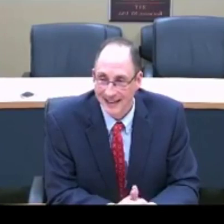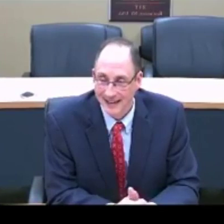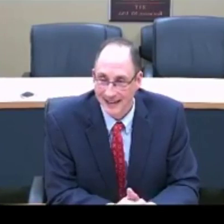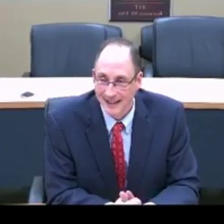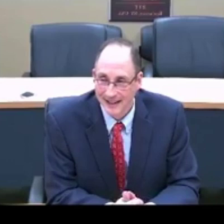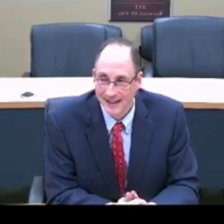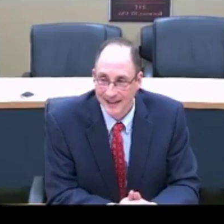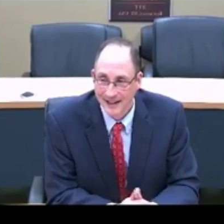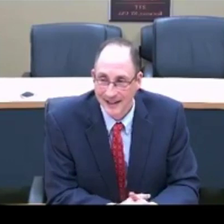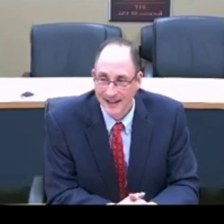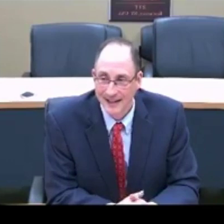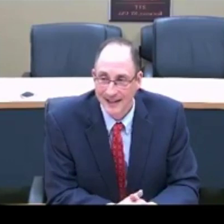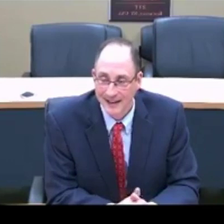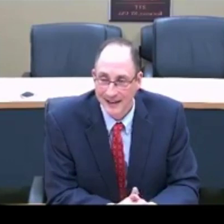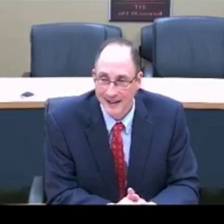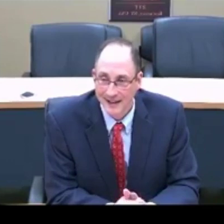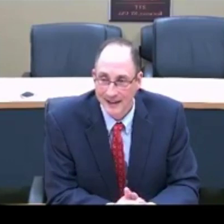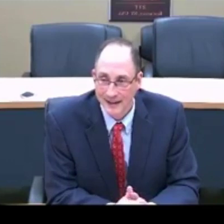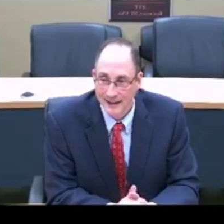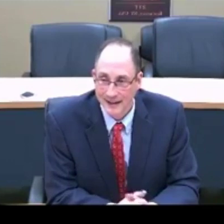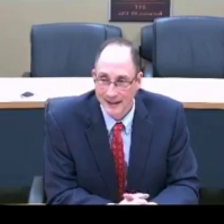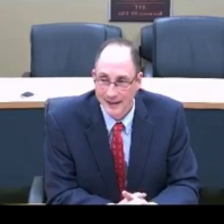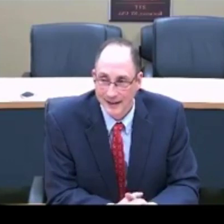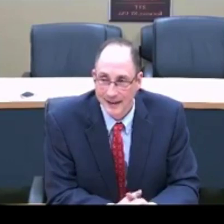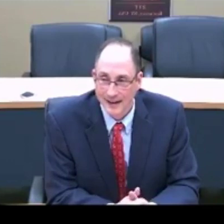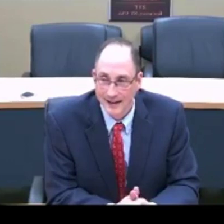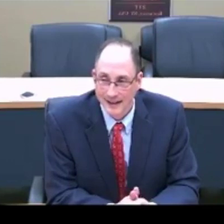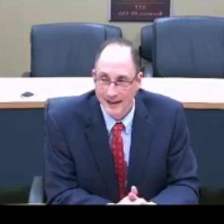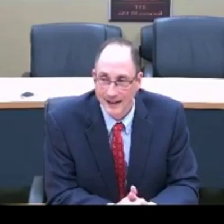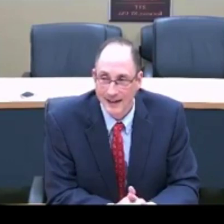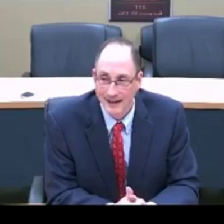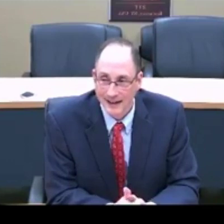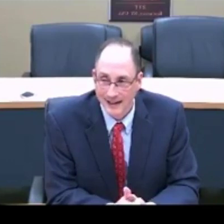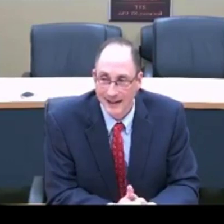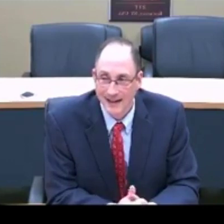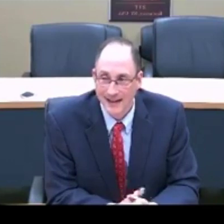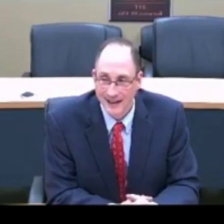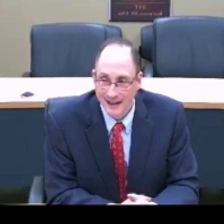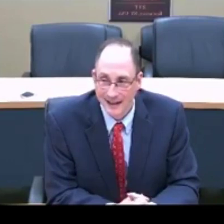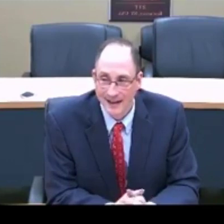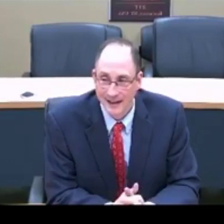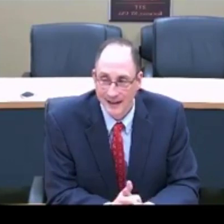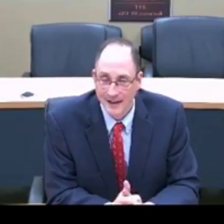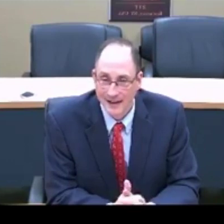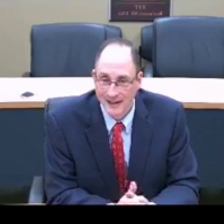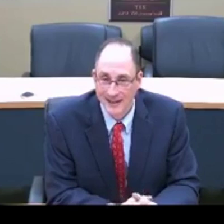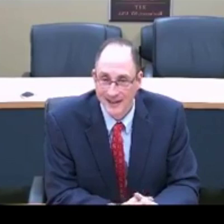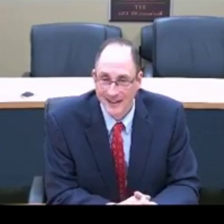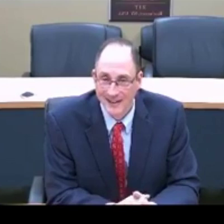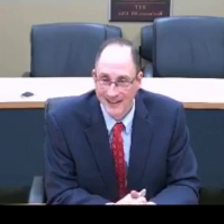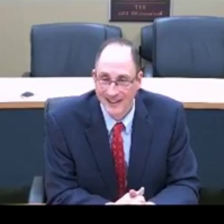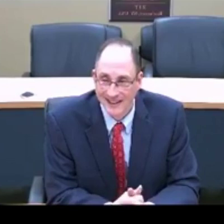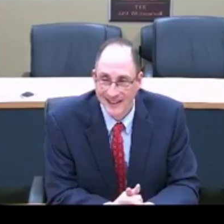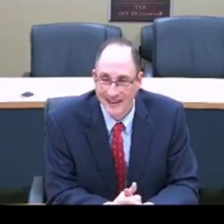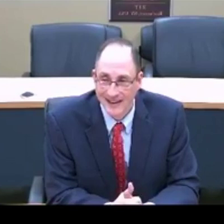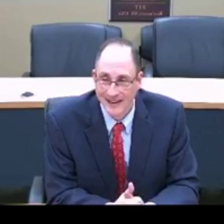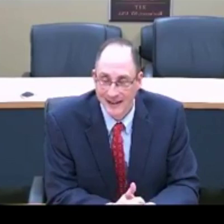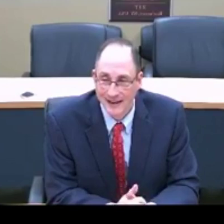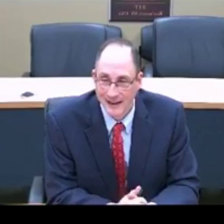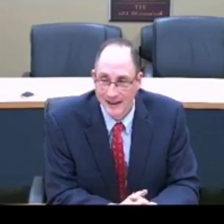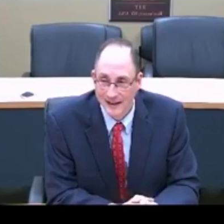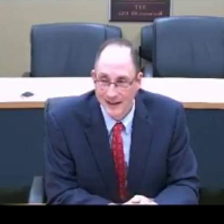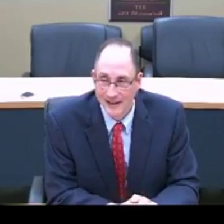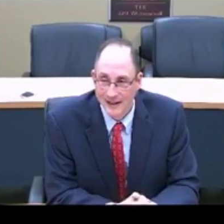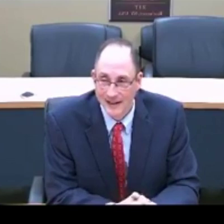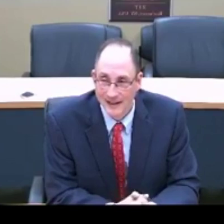impressed with the quality of your team. That's just one example of why we need to hire people that are deaf and hard of hearing in our workforces.